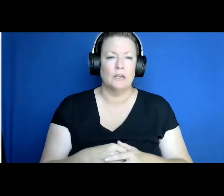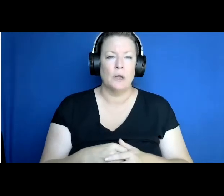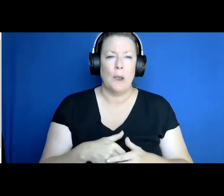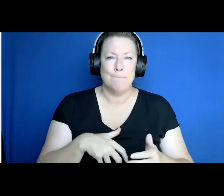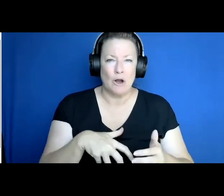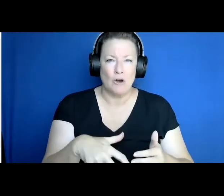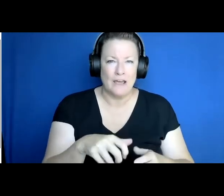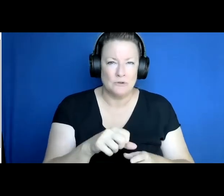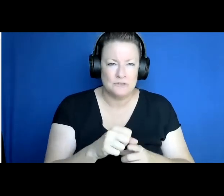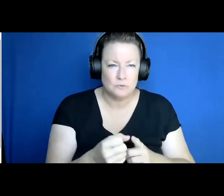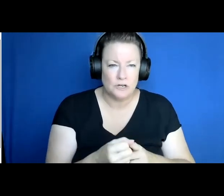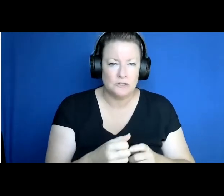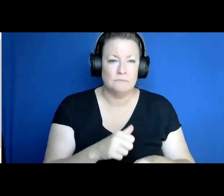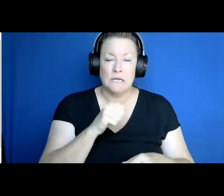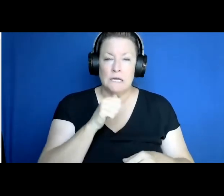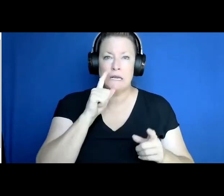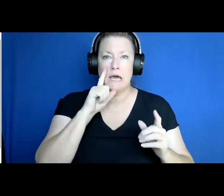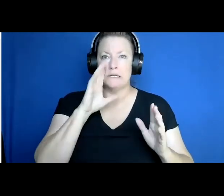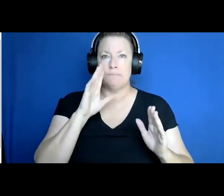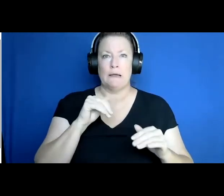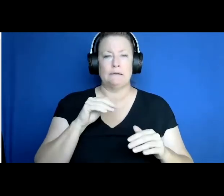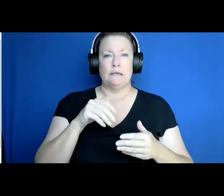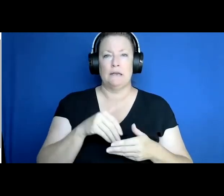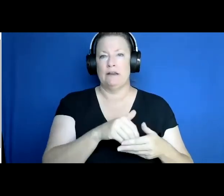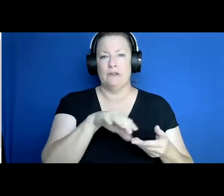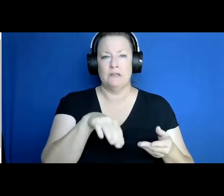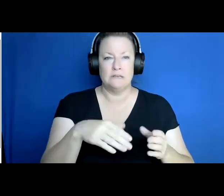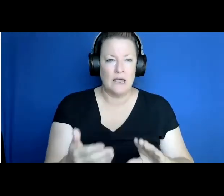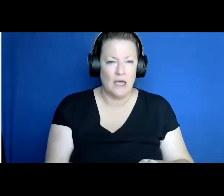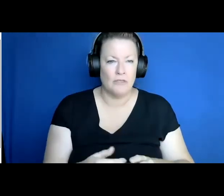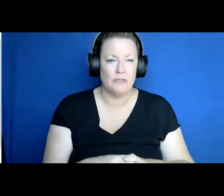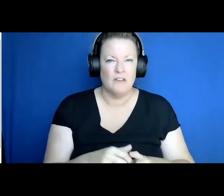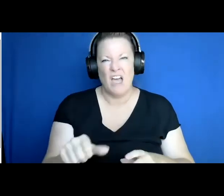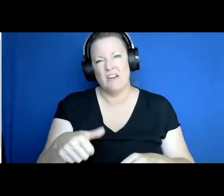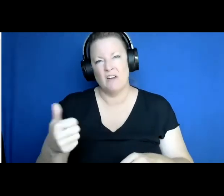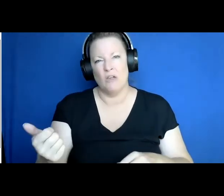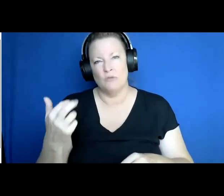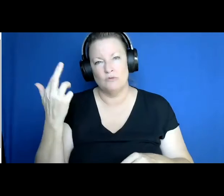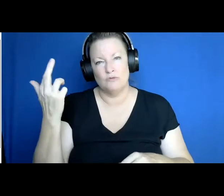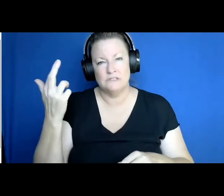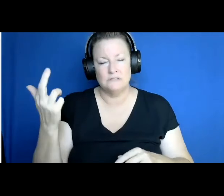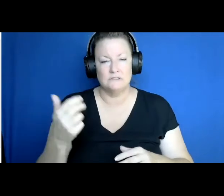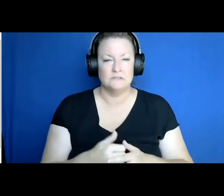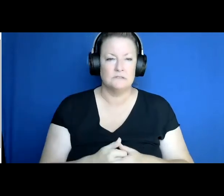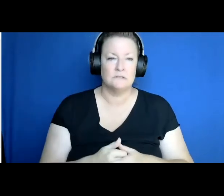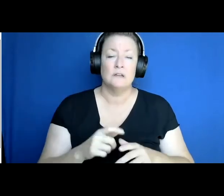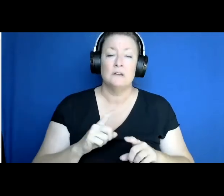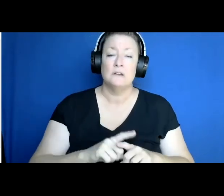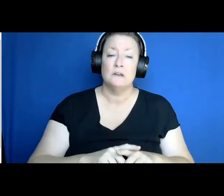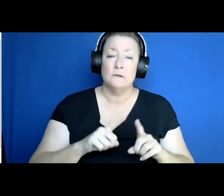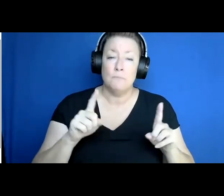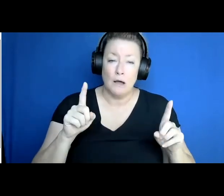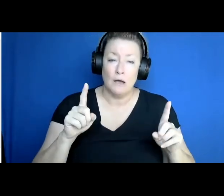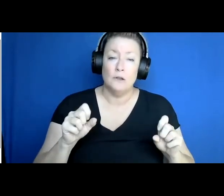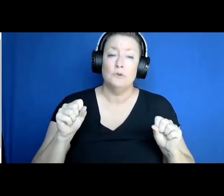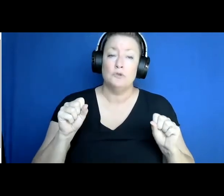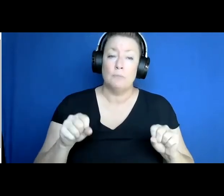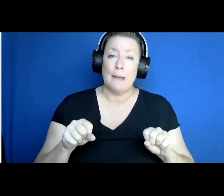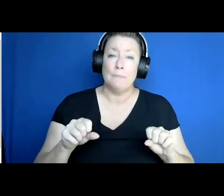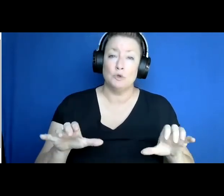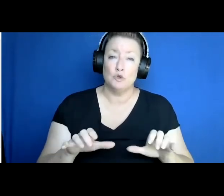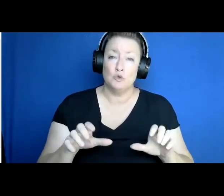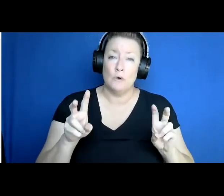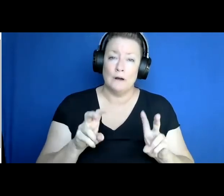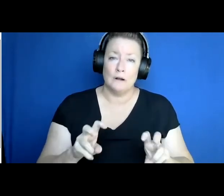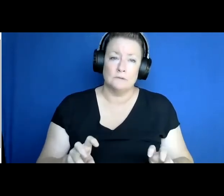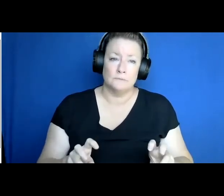infant deaths, and then there's another category. However, to be able to conduct this analysis, we need to have